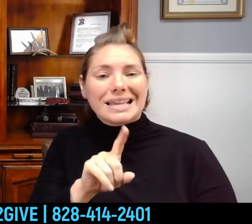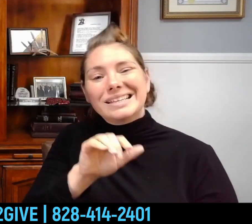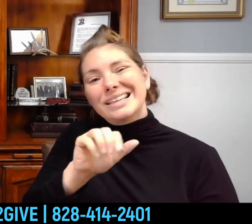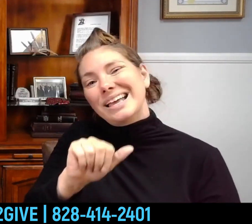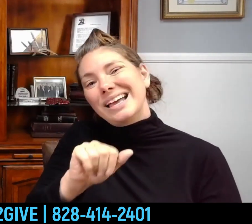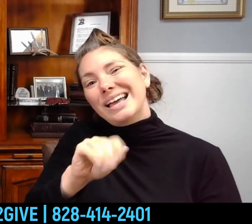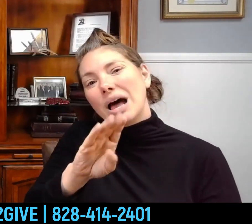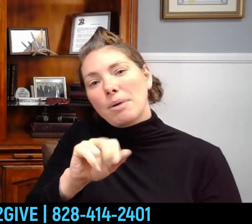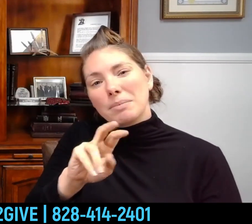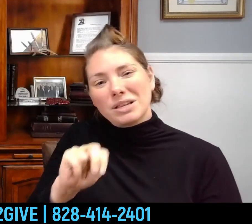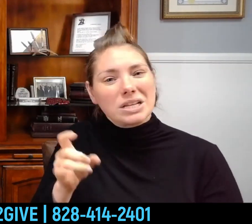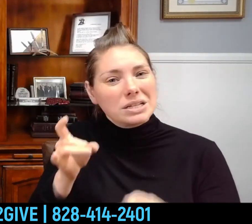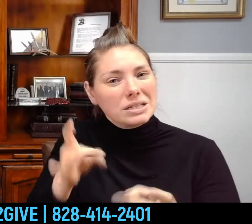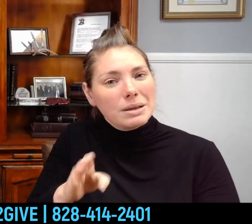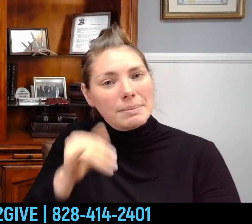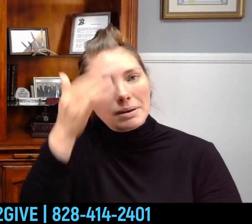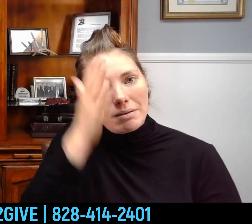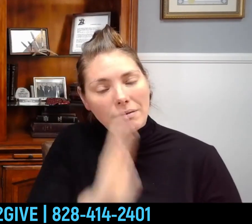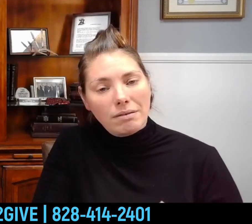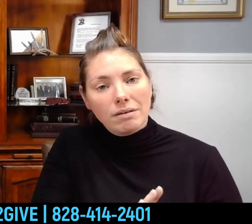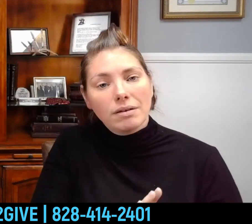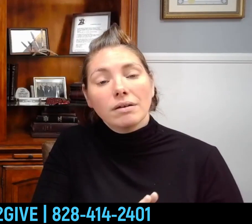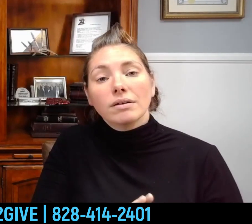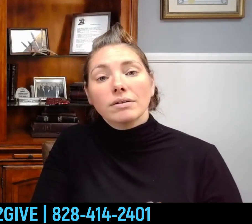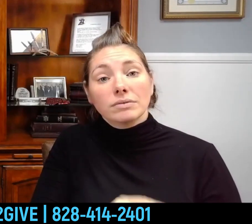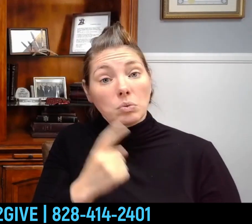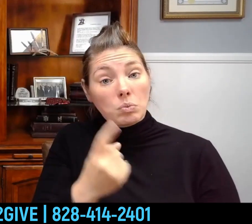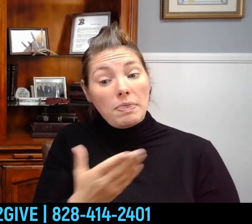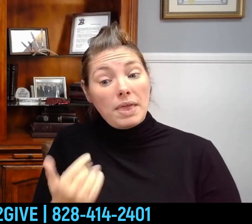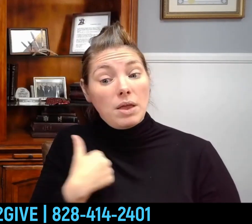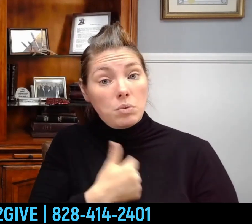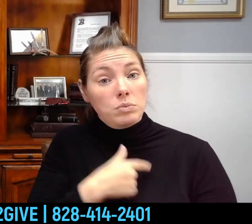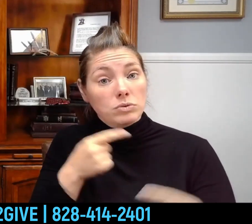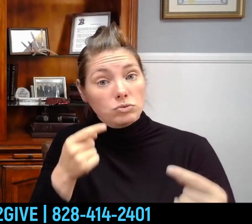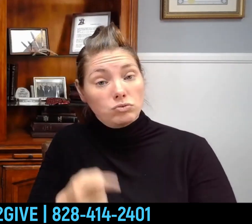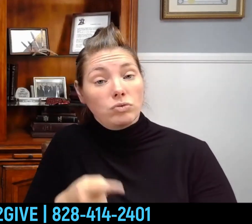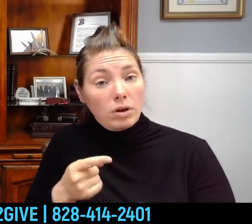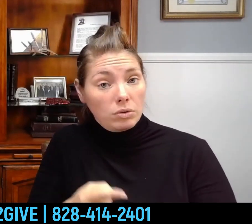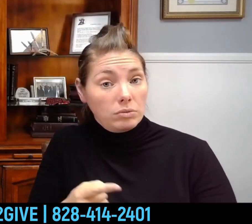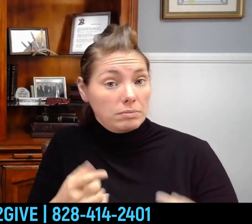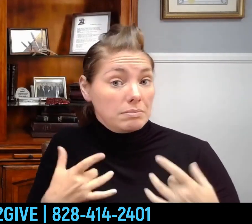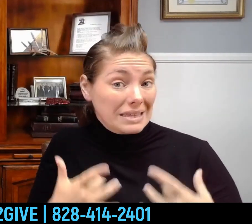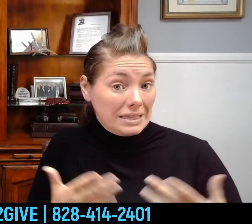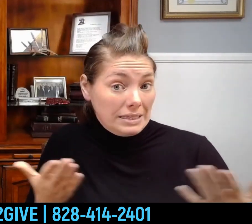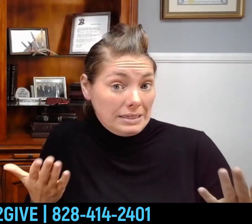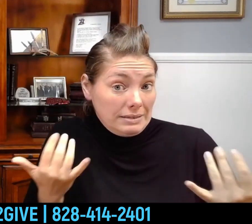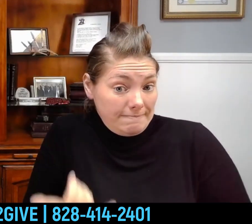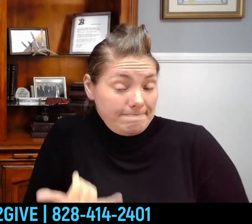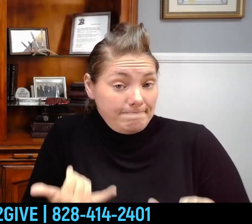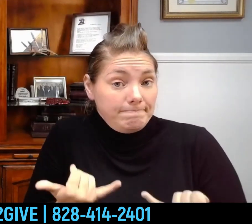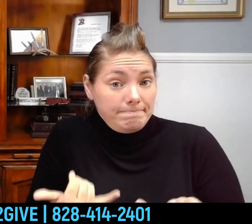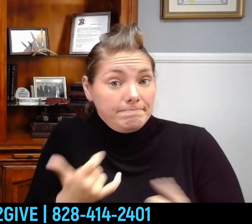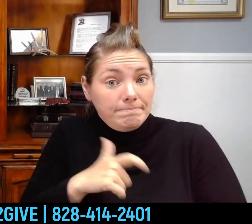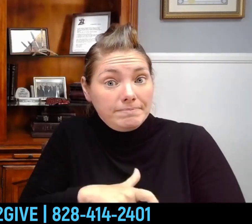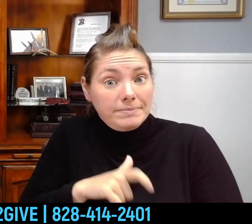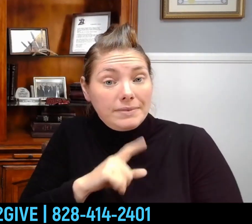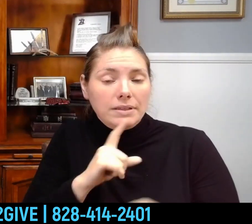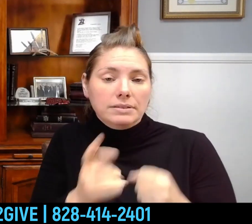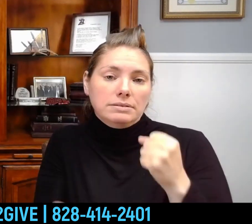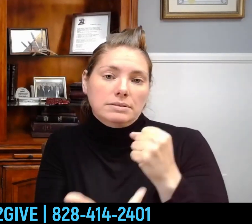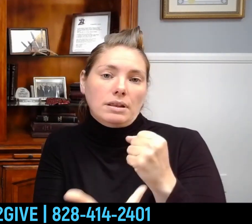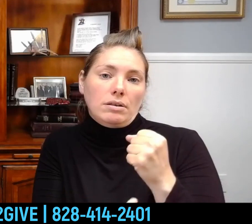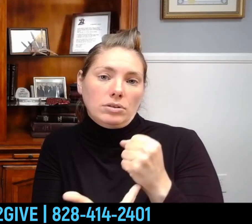to the Lord. Now, one of the things that we struggle with here in this day and age is